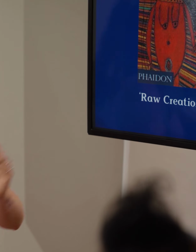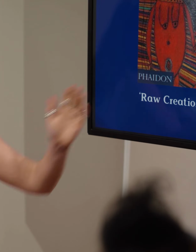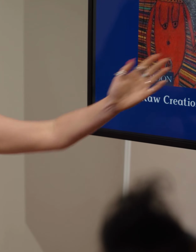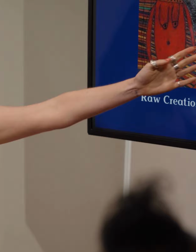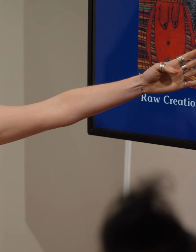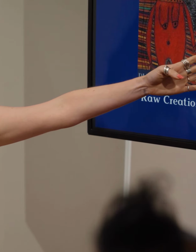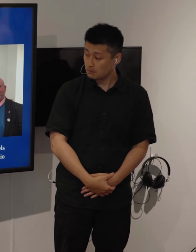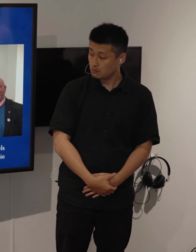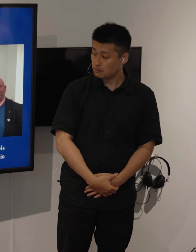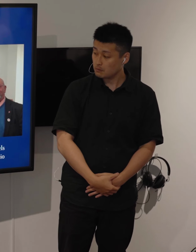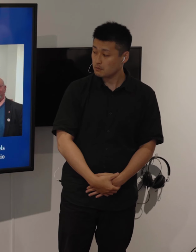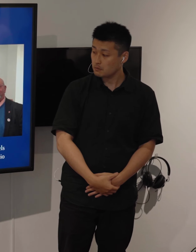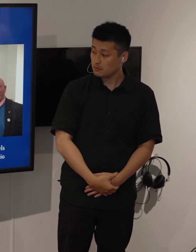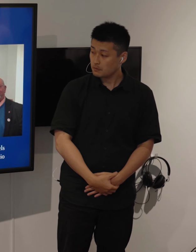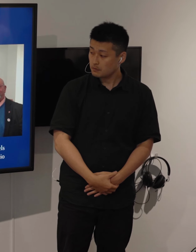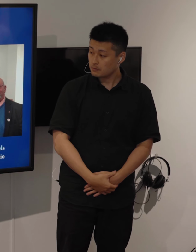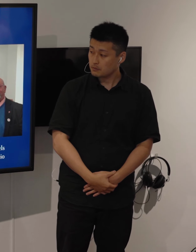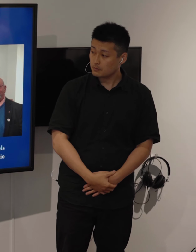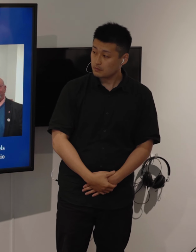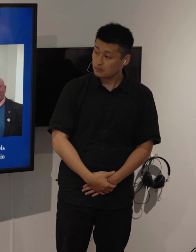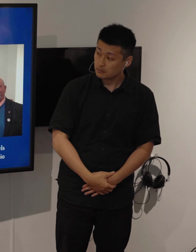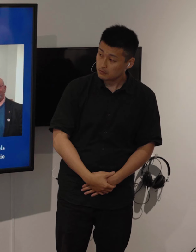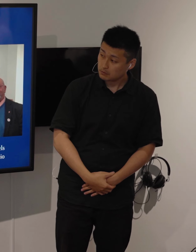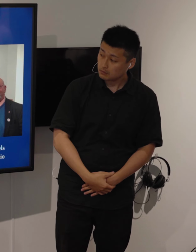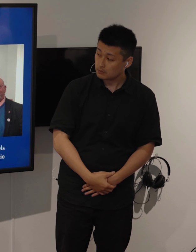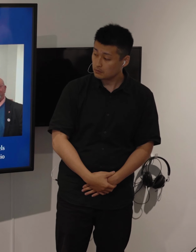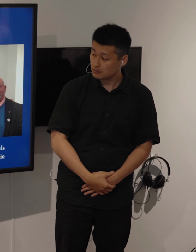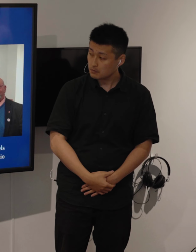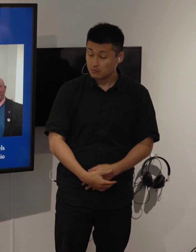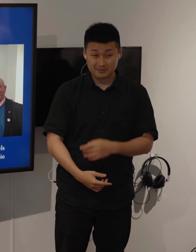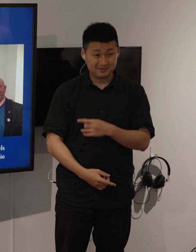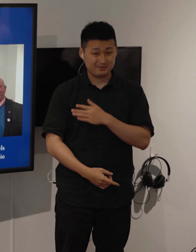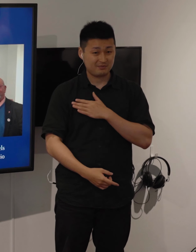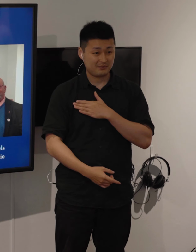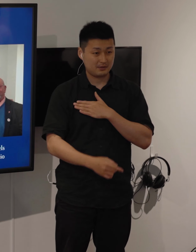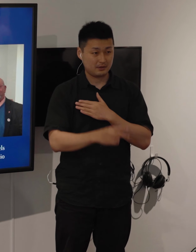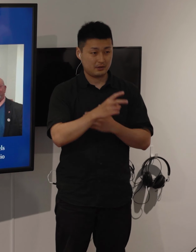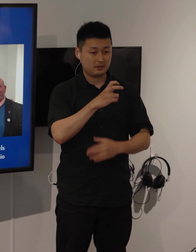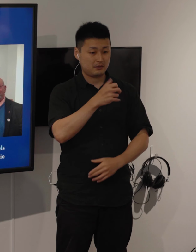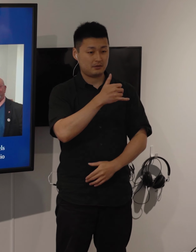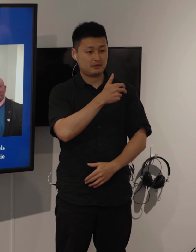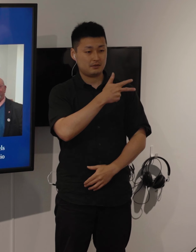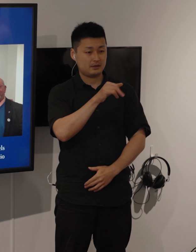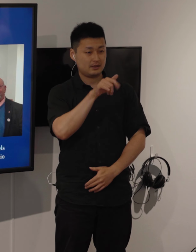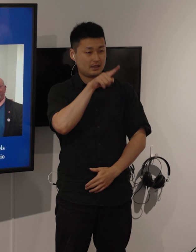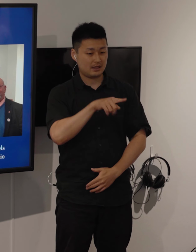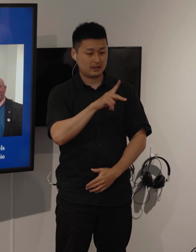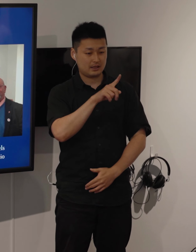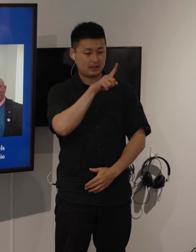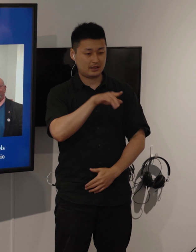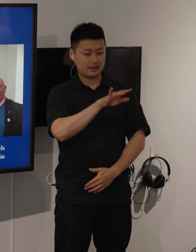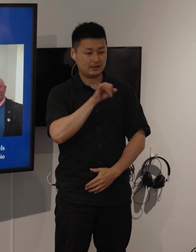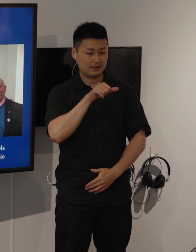And the guy on this side of the photo, if anyone may have seen him before, is Roger Cardinal. And Roger Cardinal is known